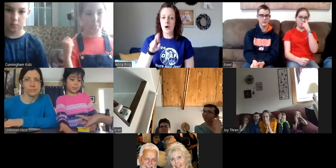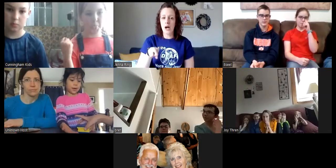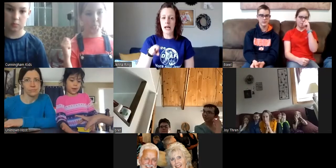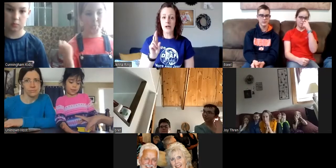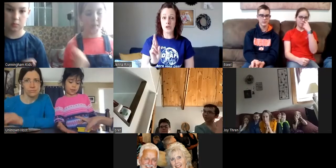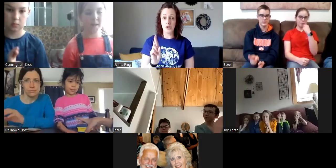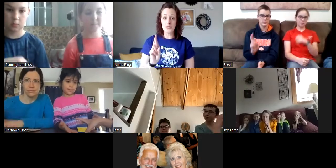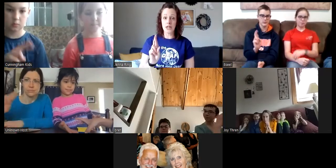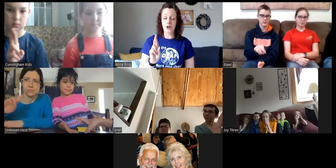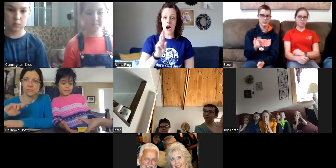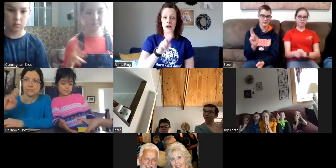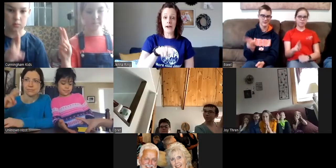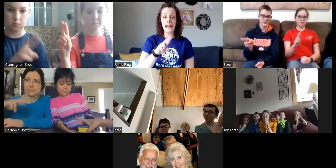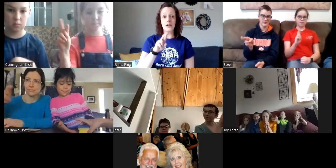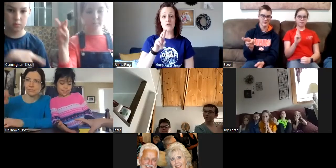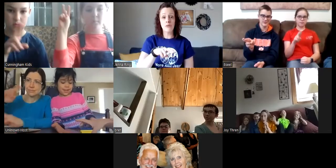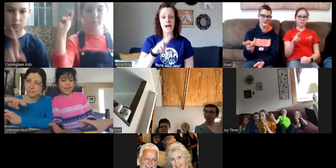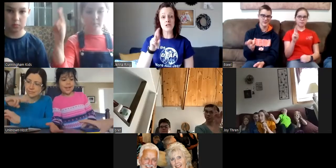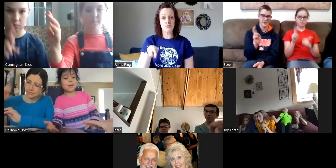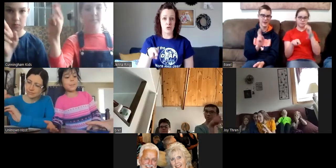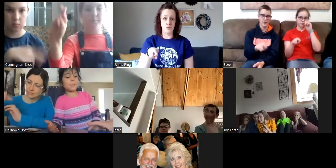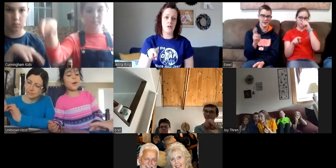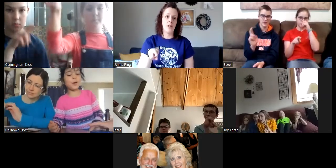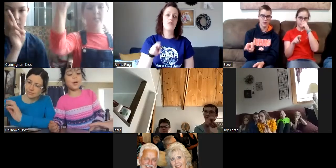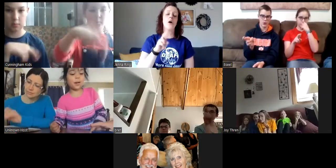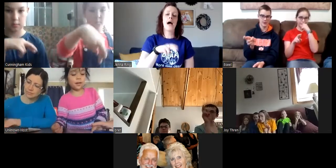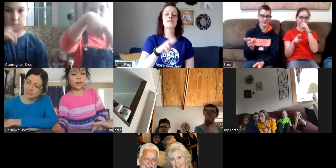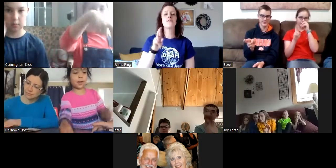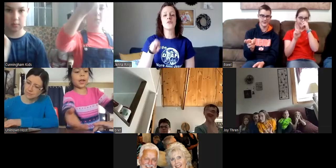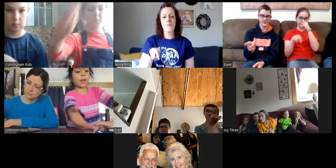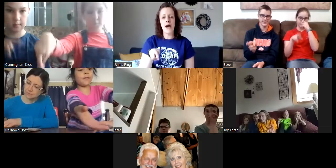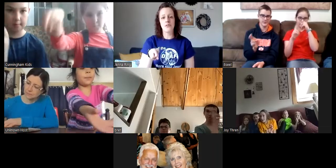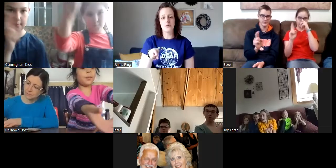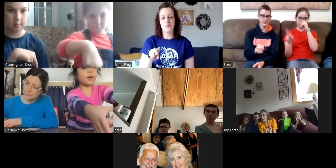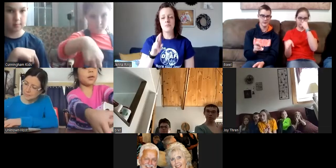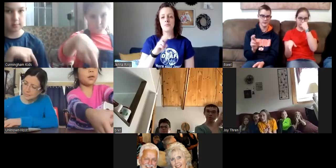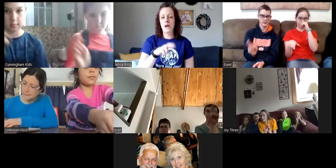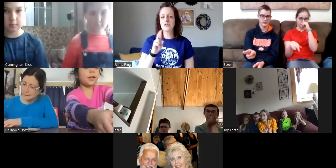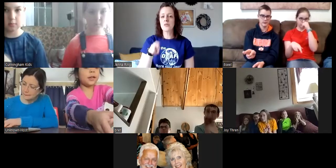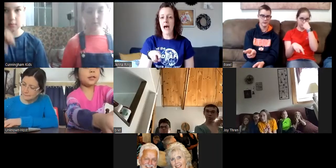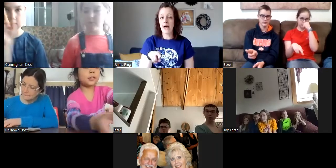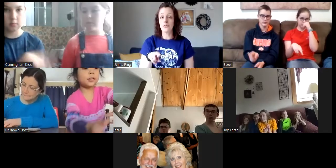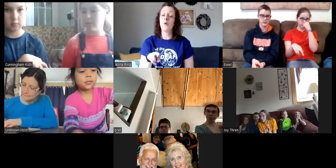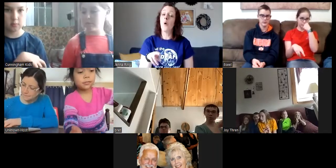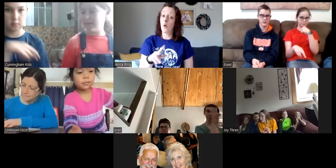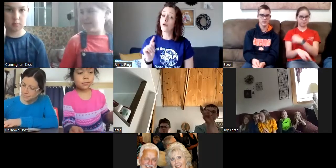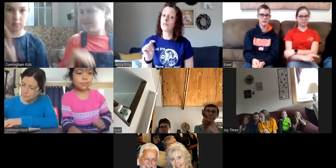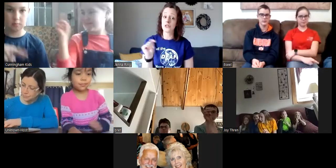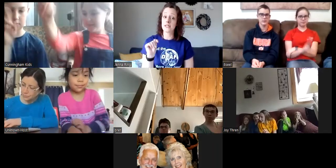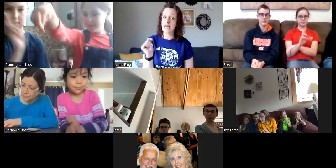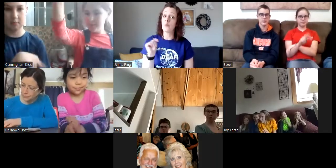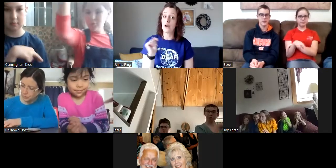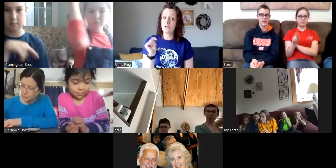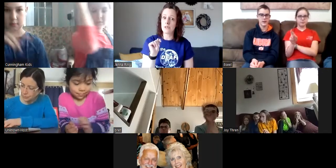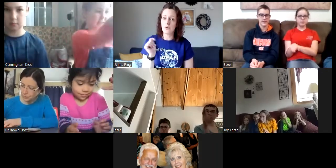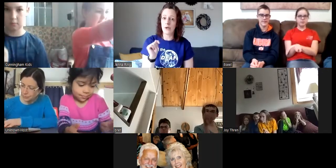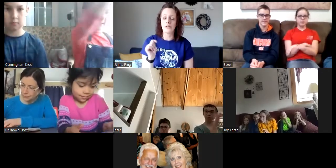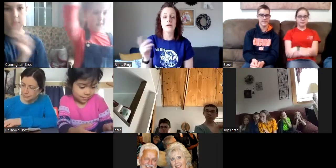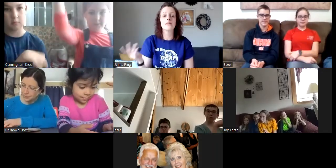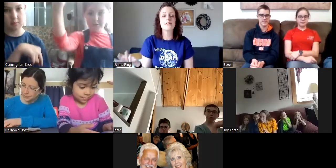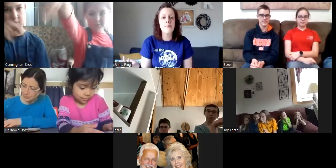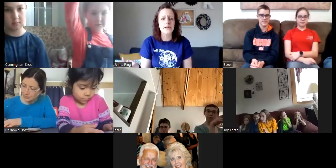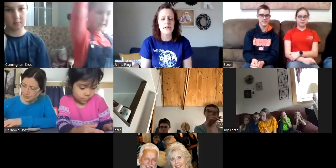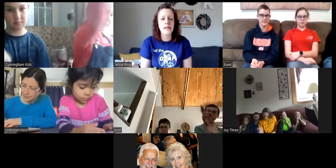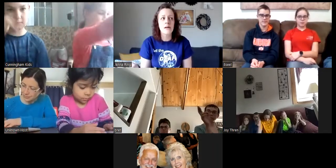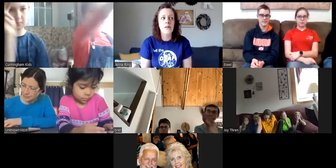this too. And using your R hand, restroom. They'll ask for the bathroom. Where's the bathroom? Or they'll just say, where's the